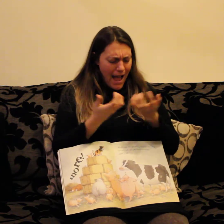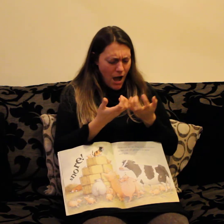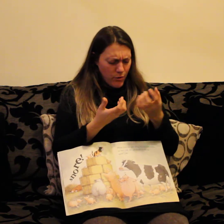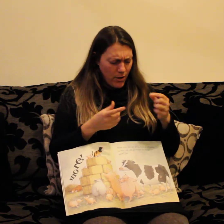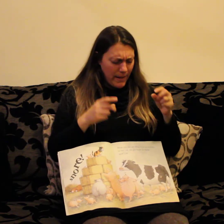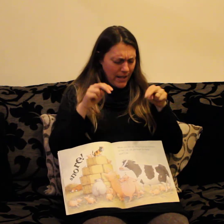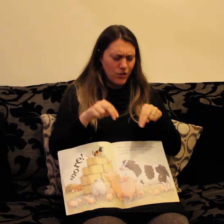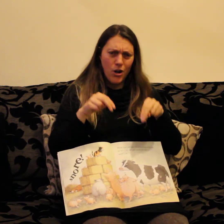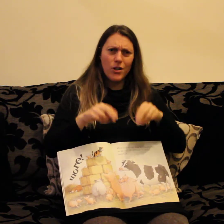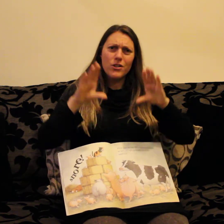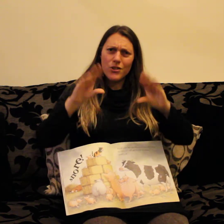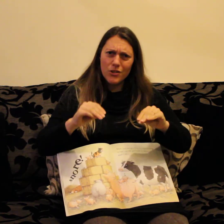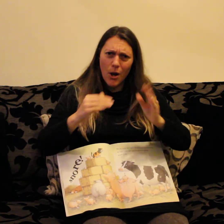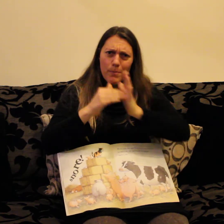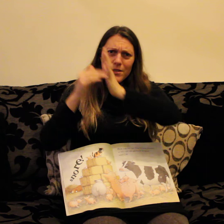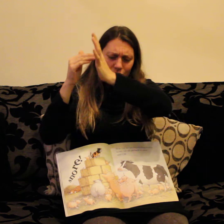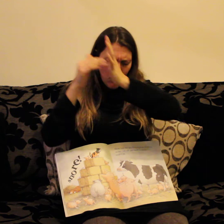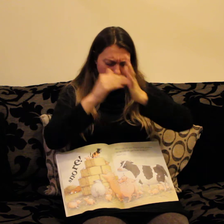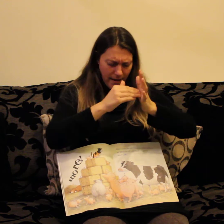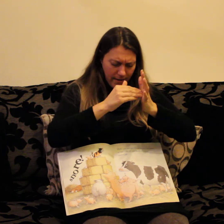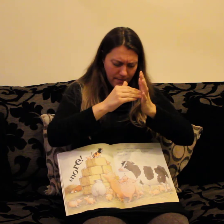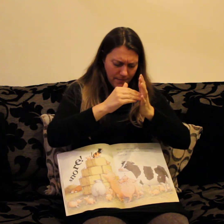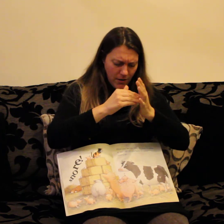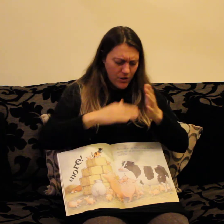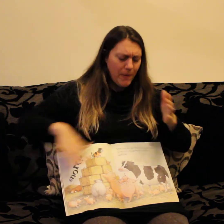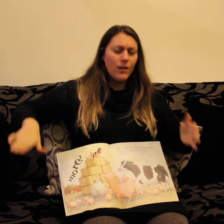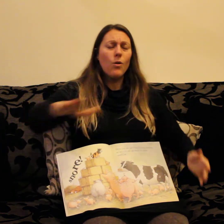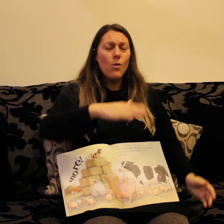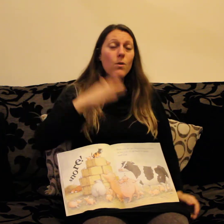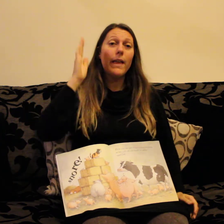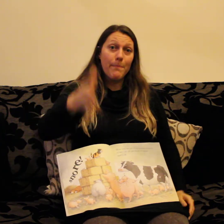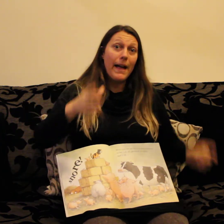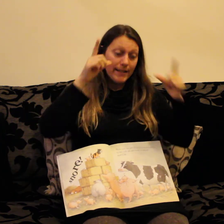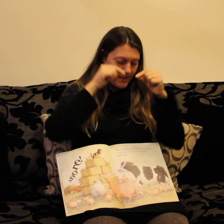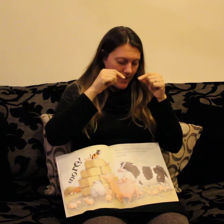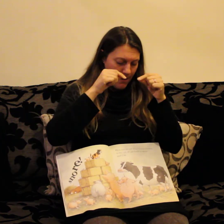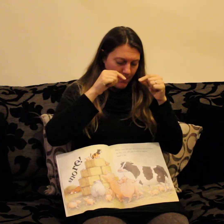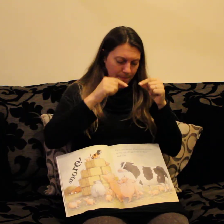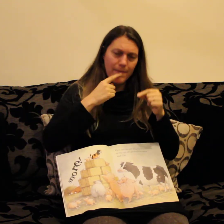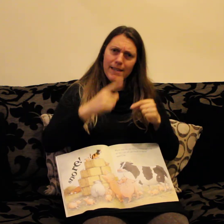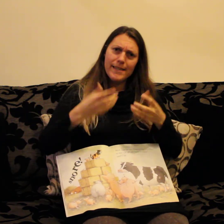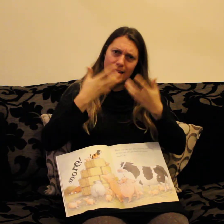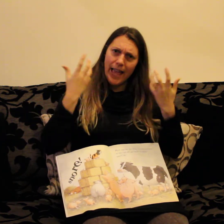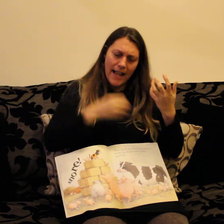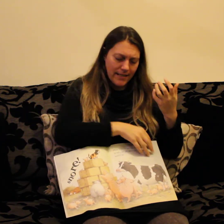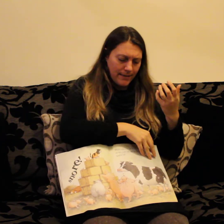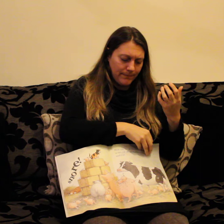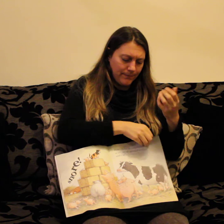How can we get Dog to stop snoring so we can all get back to sleep? Said Cat.